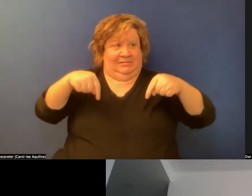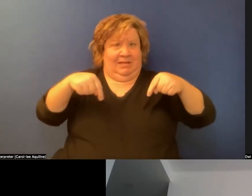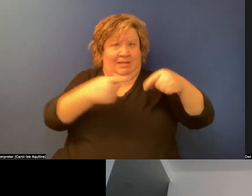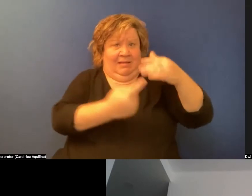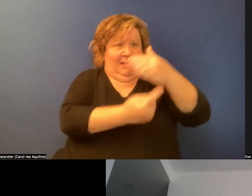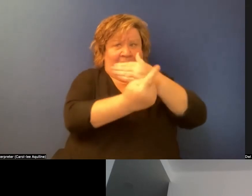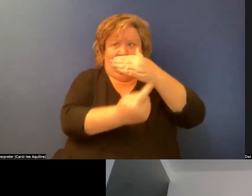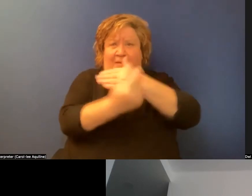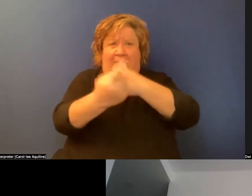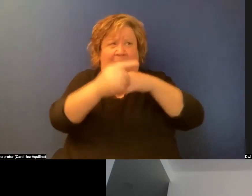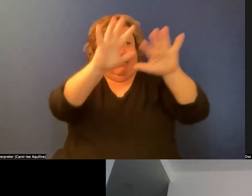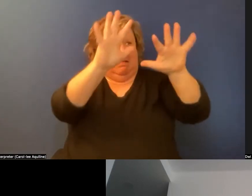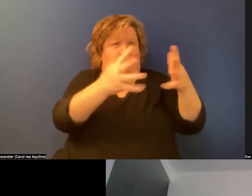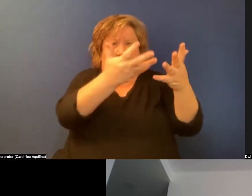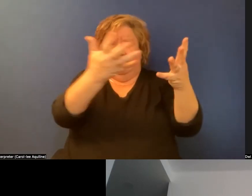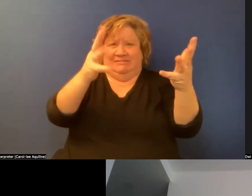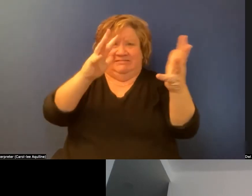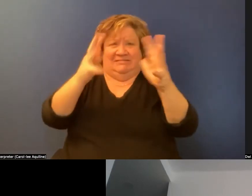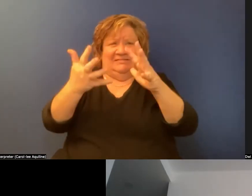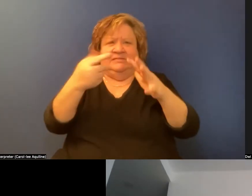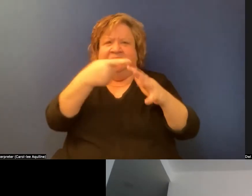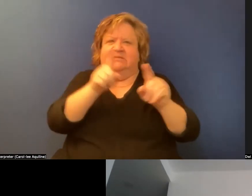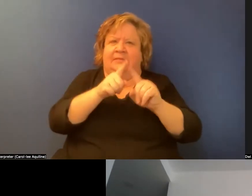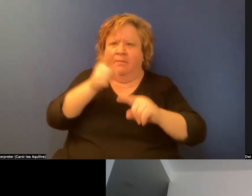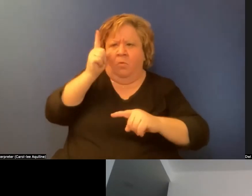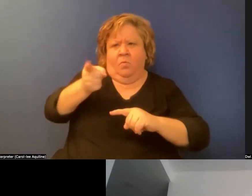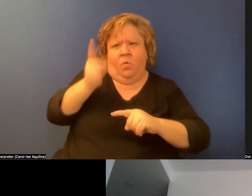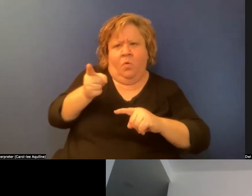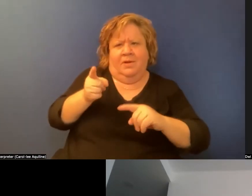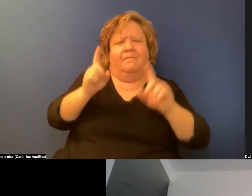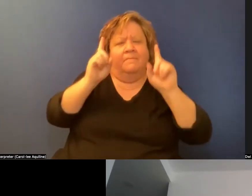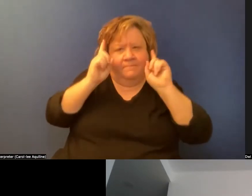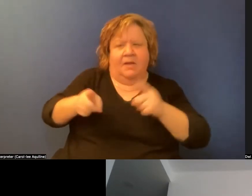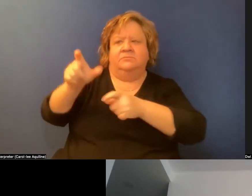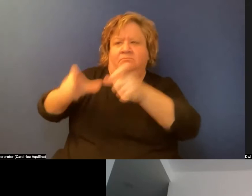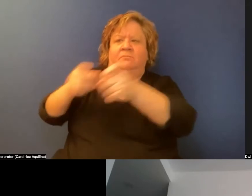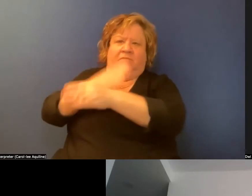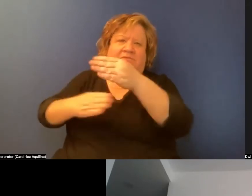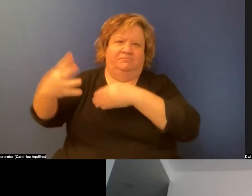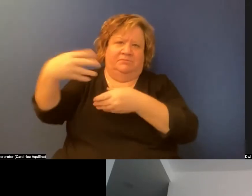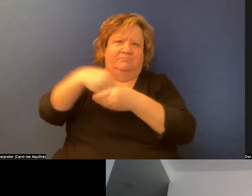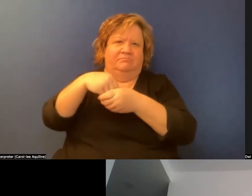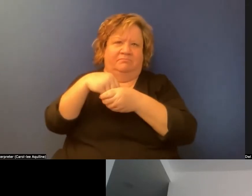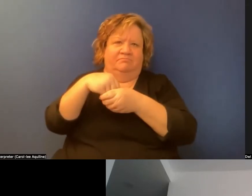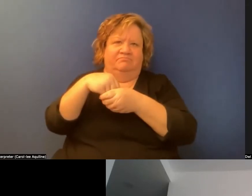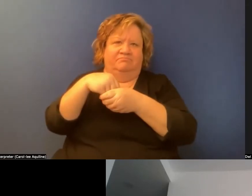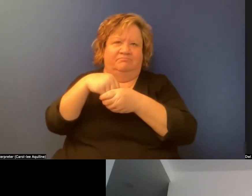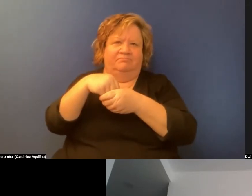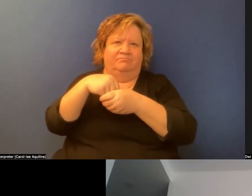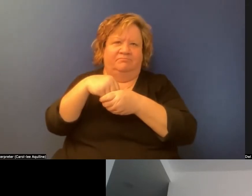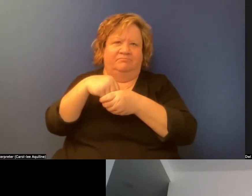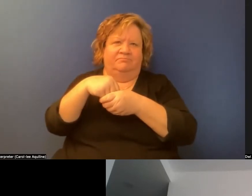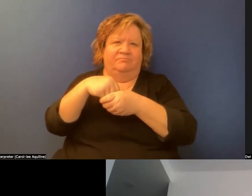inclusion. The World Meteorological Organization in Geneva, they share actually their office with UN Disaster Risk